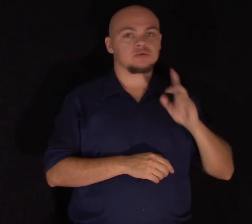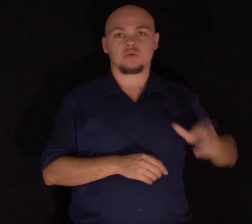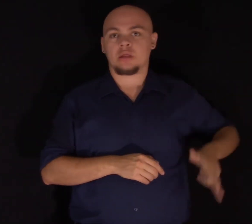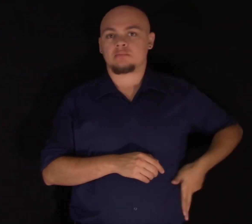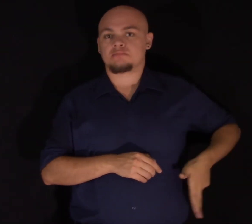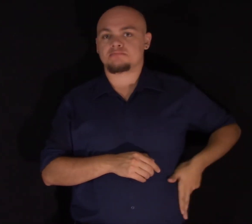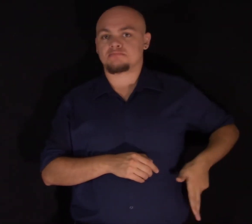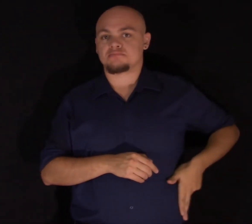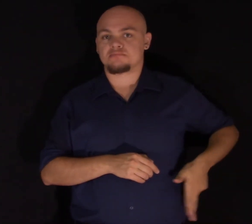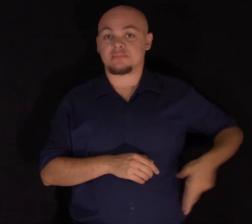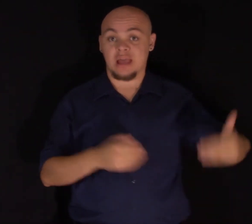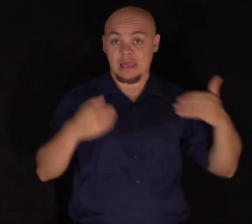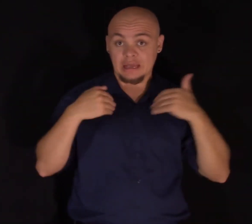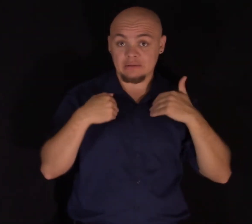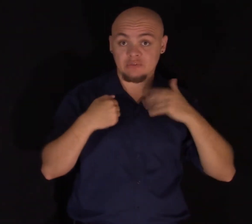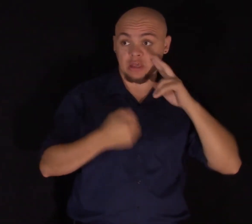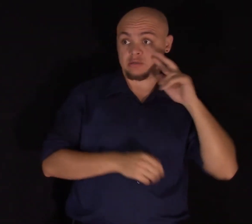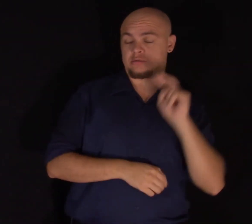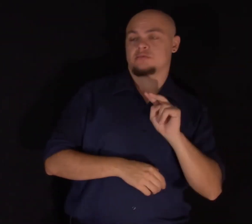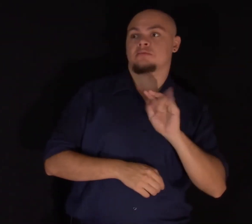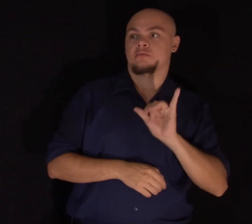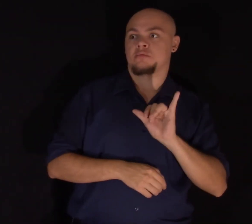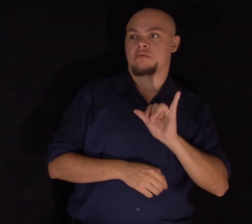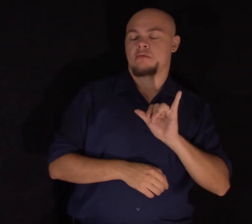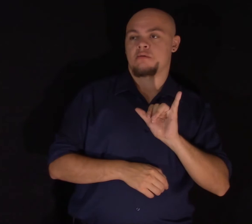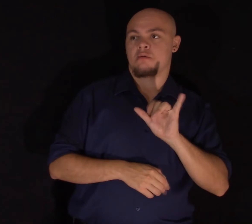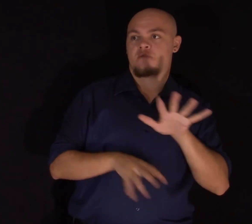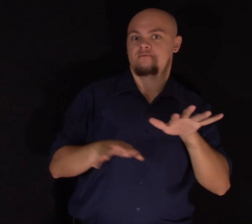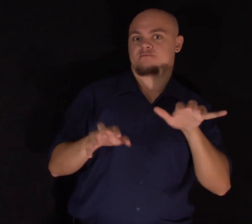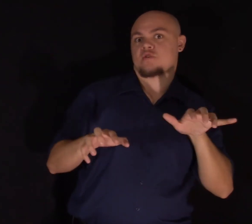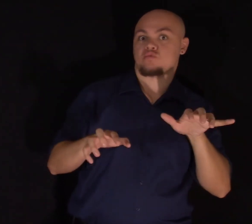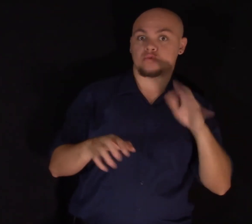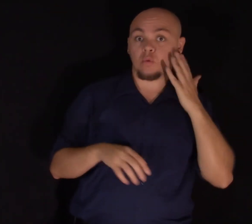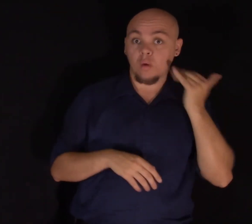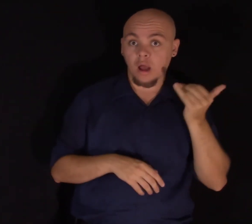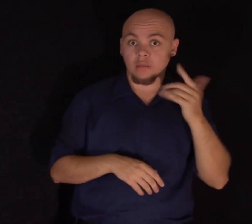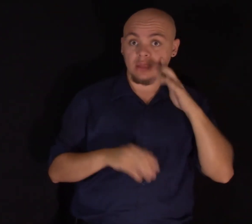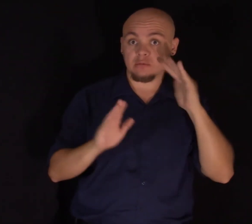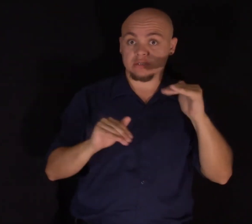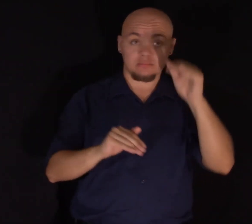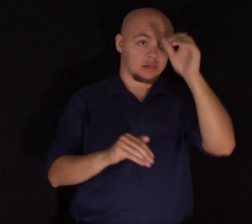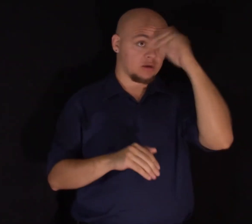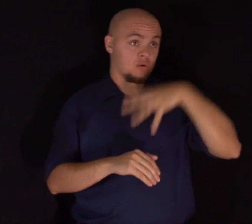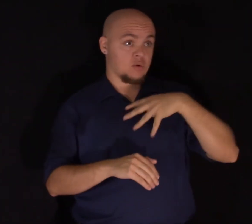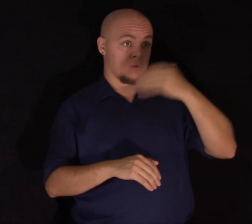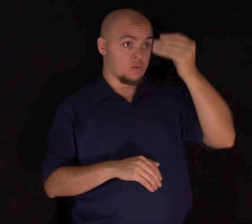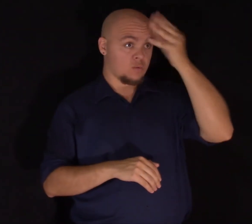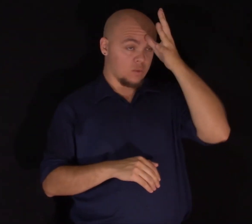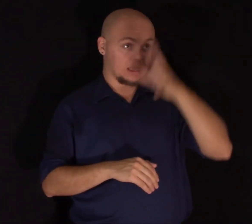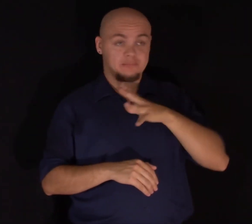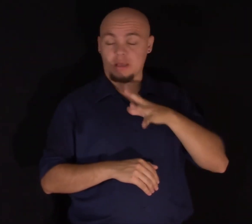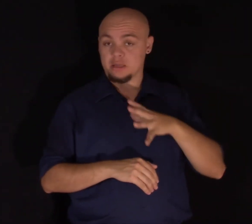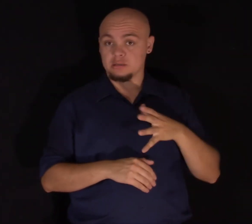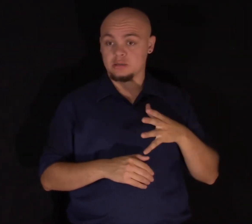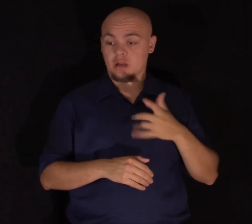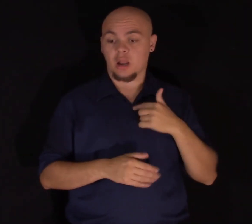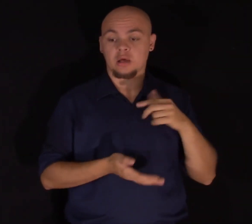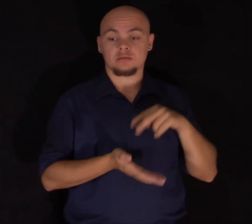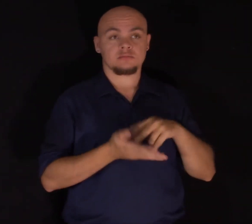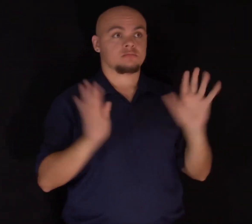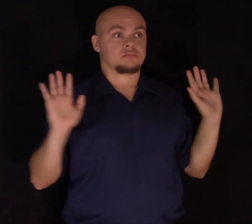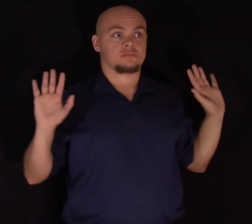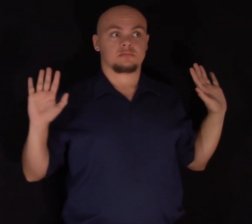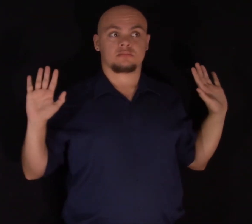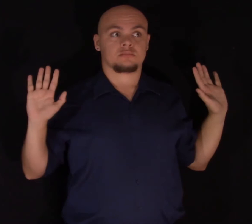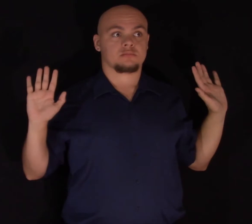his hip. When they saw me, they just kind of like froze, because they were expecting a white guy. And I stood up and went like this to show I had nothing